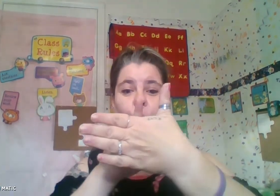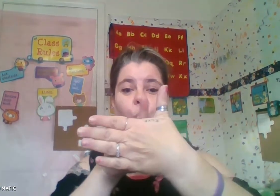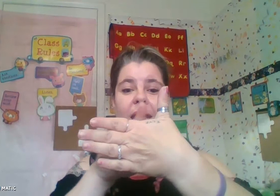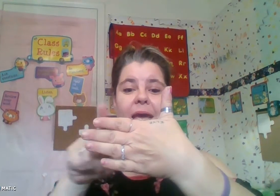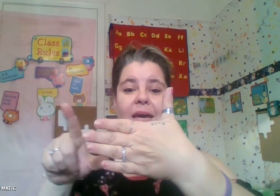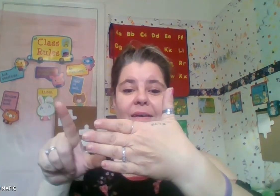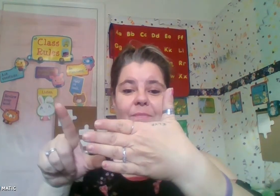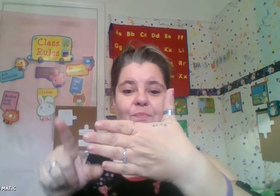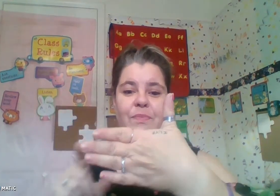week,